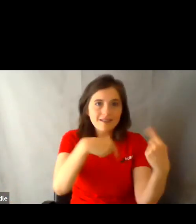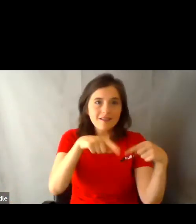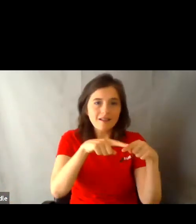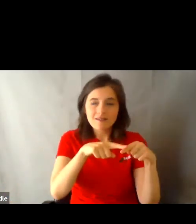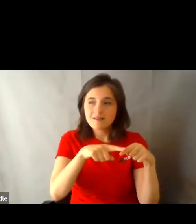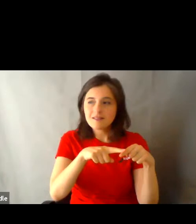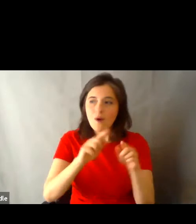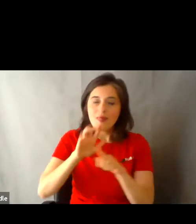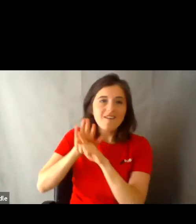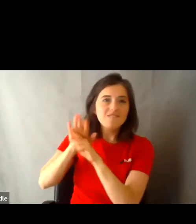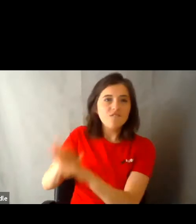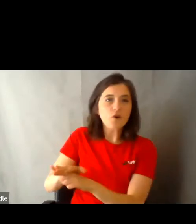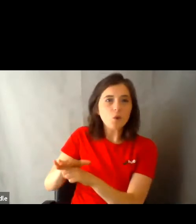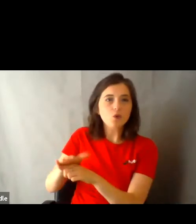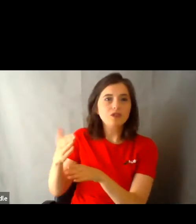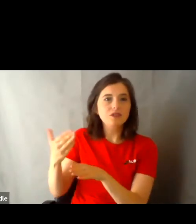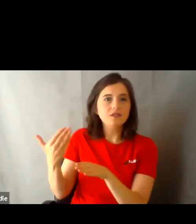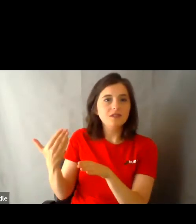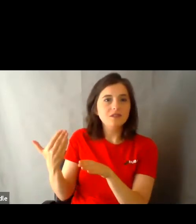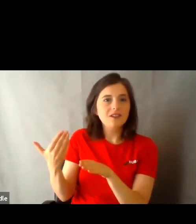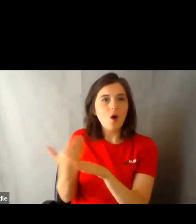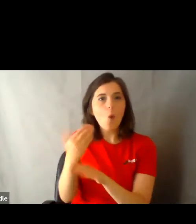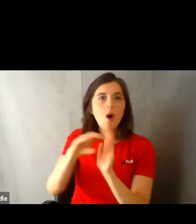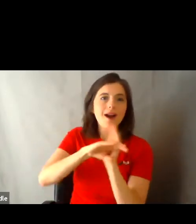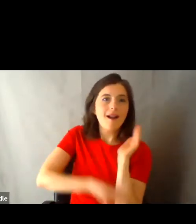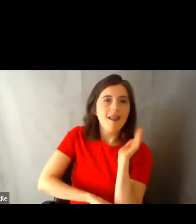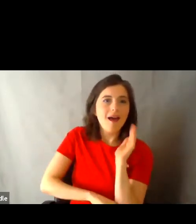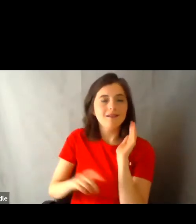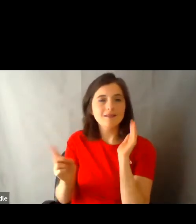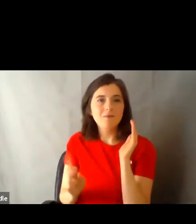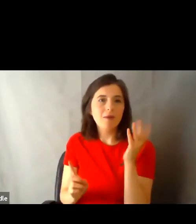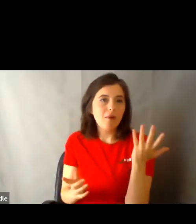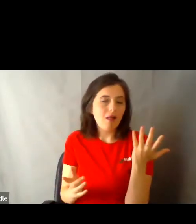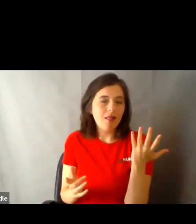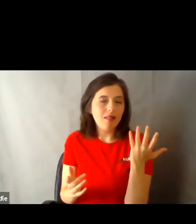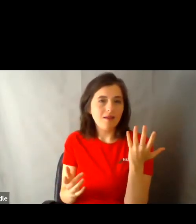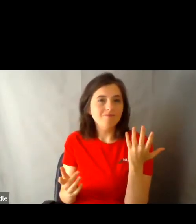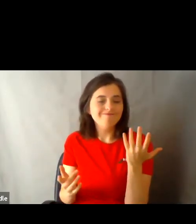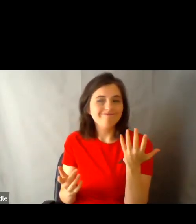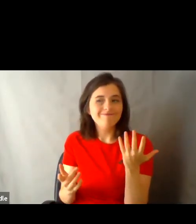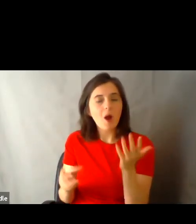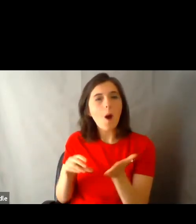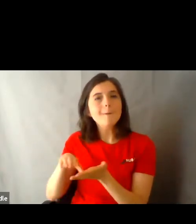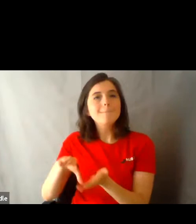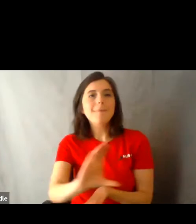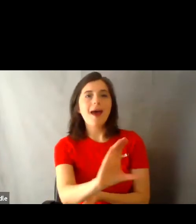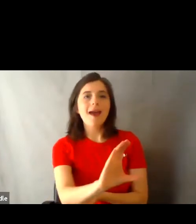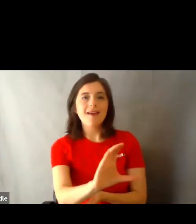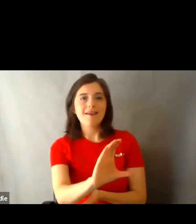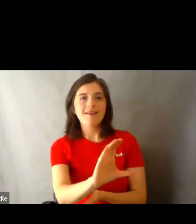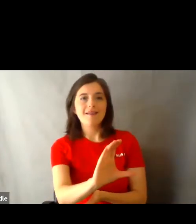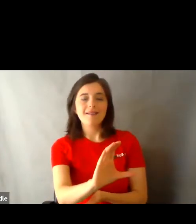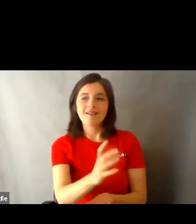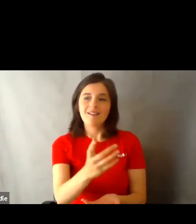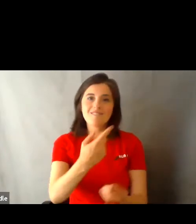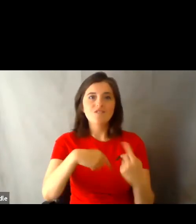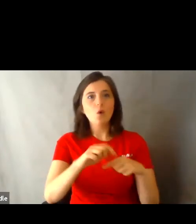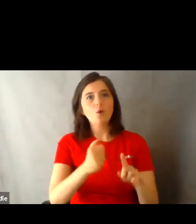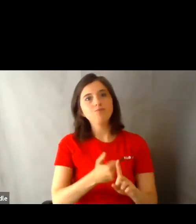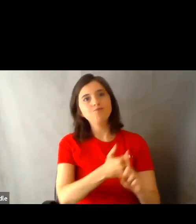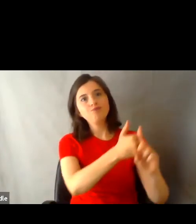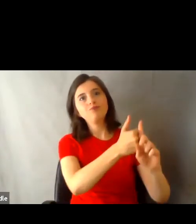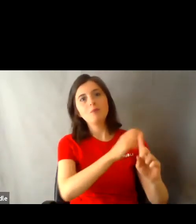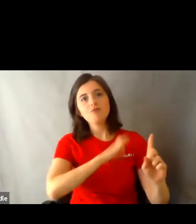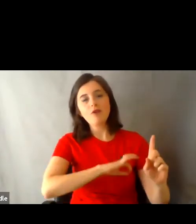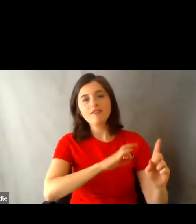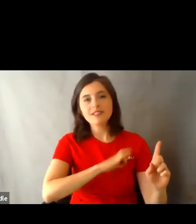workers and working class people, whether they work or not, pay the cost of them propping up profits.